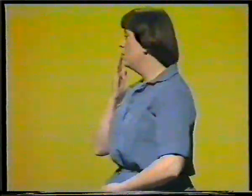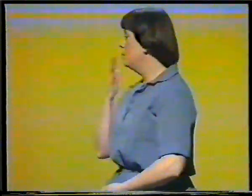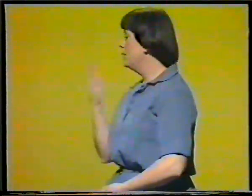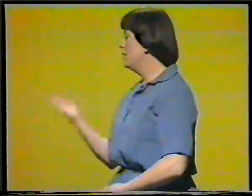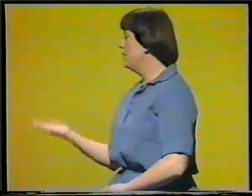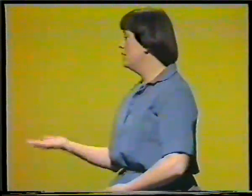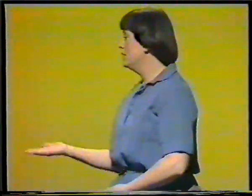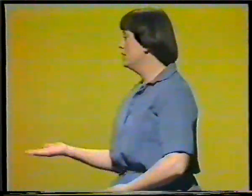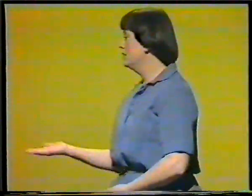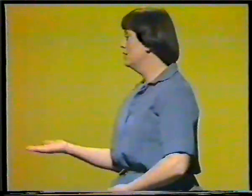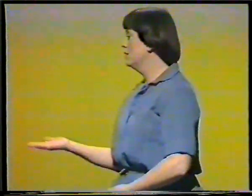Please.